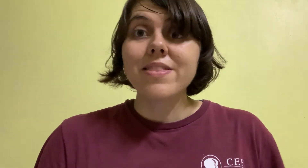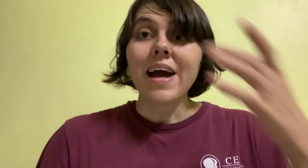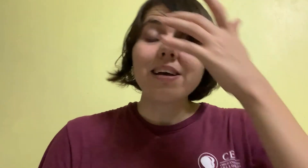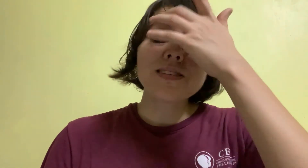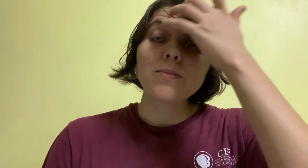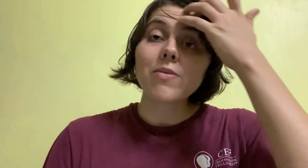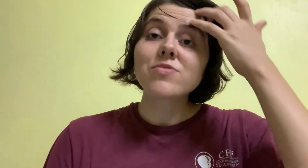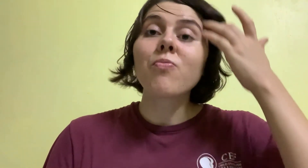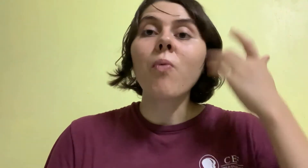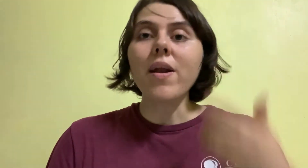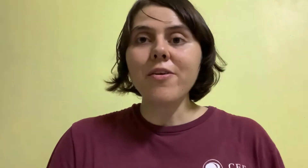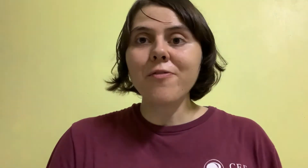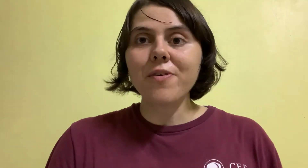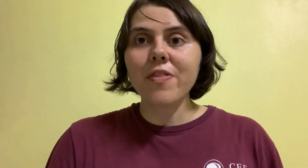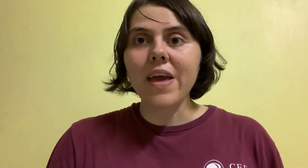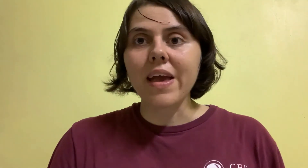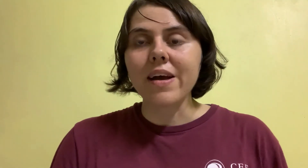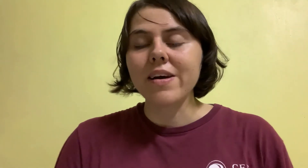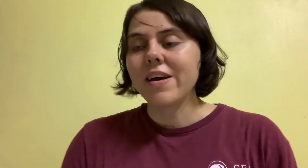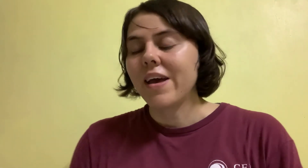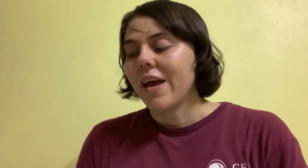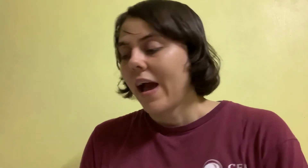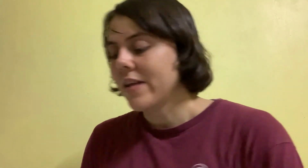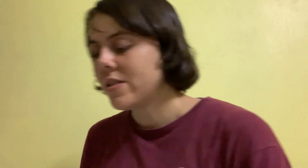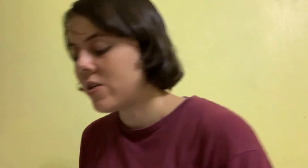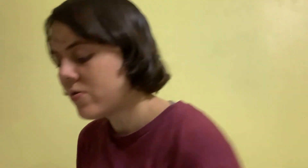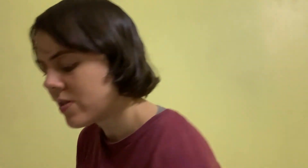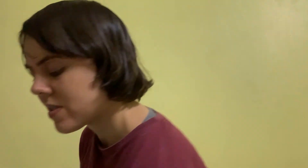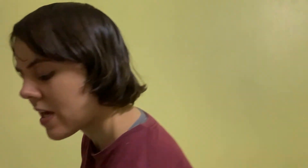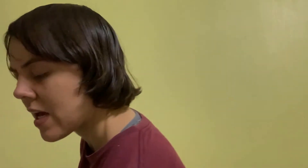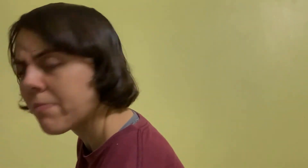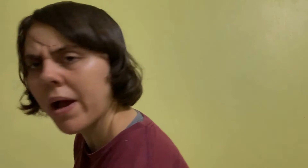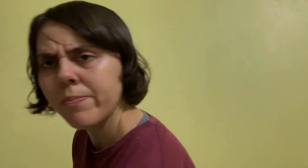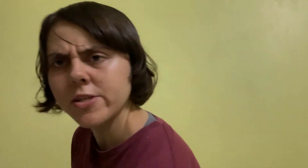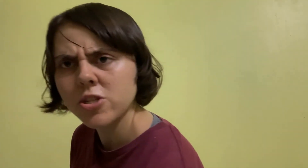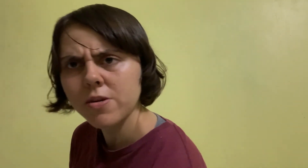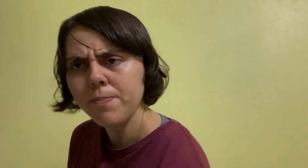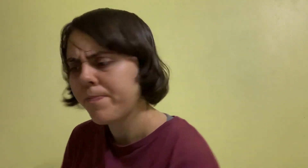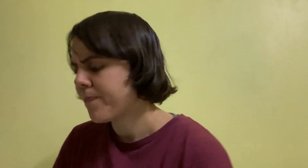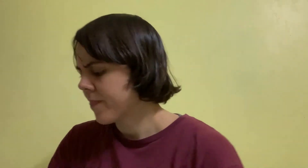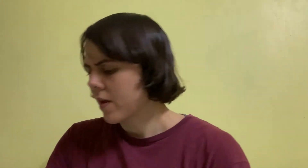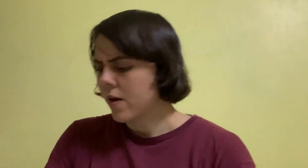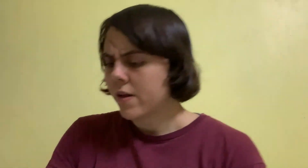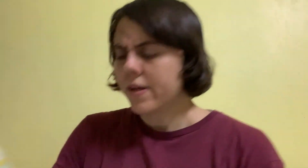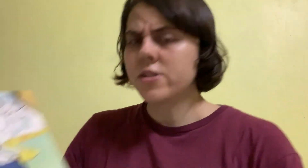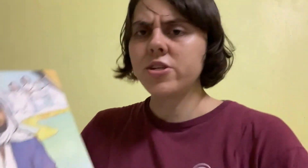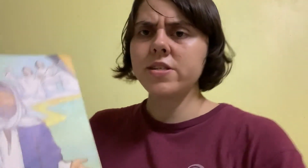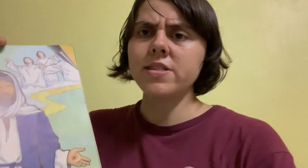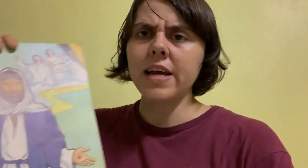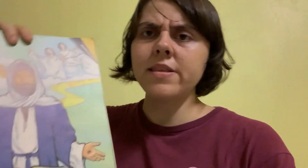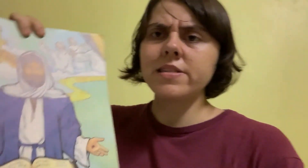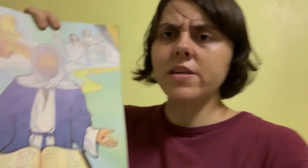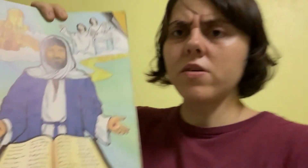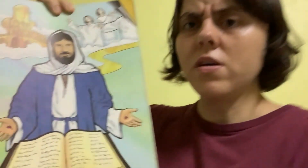That is the most wonderful thing. And did you see in my picture that Jesus had these little